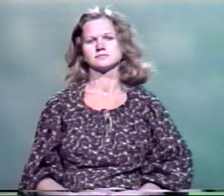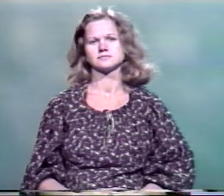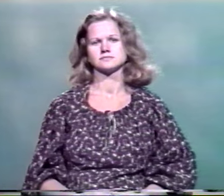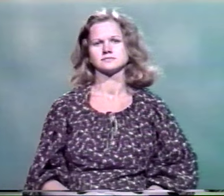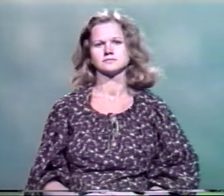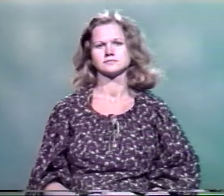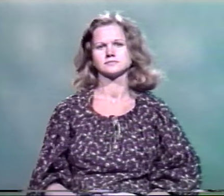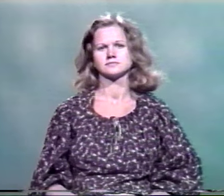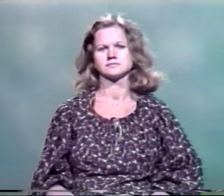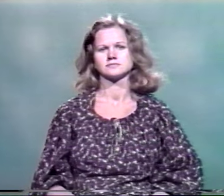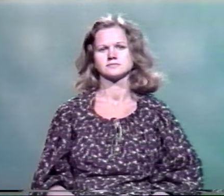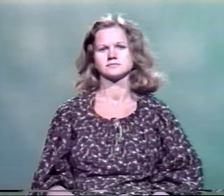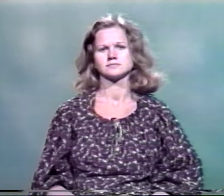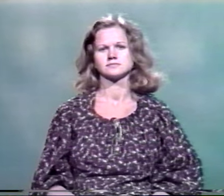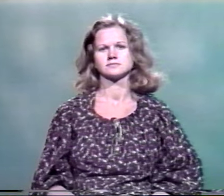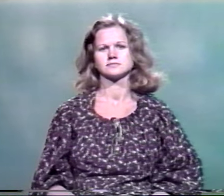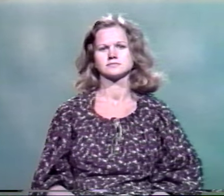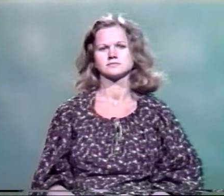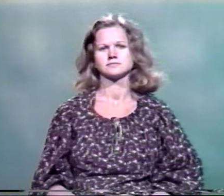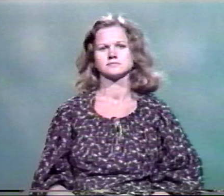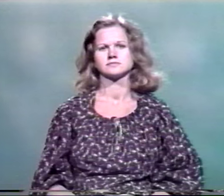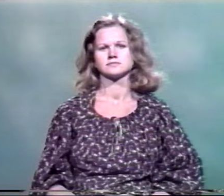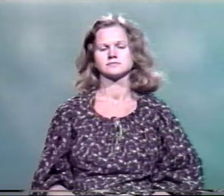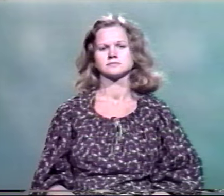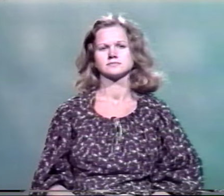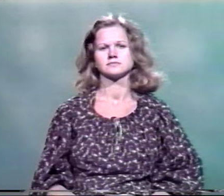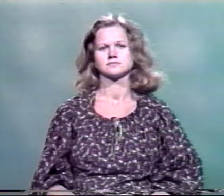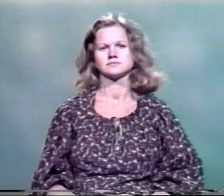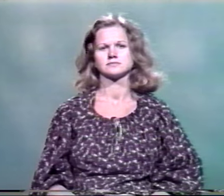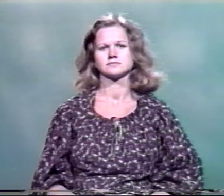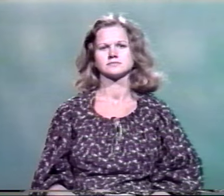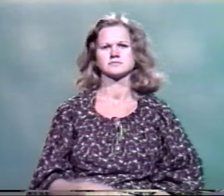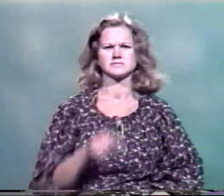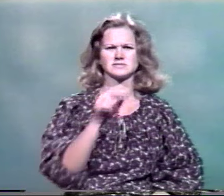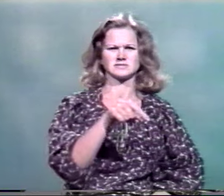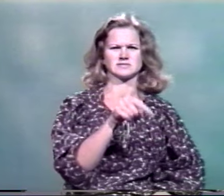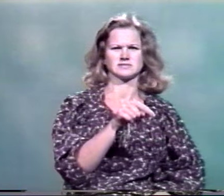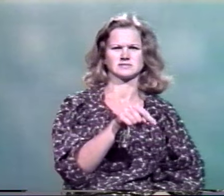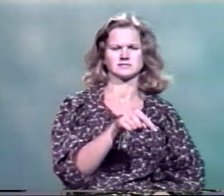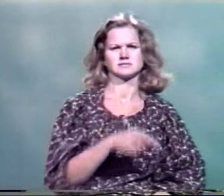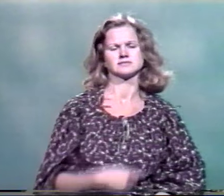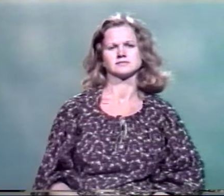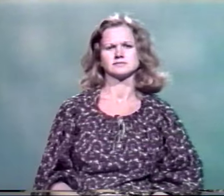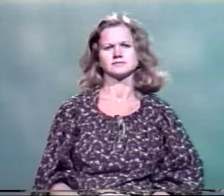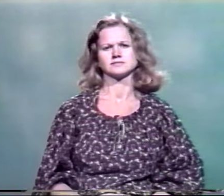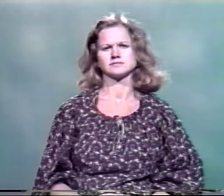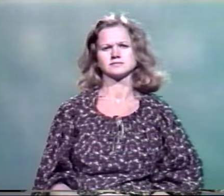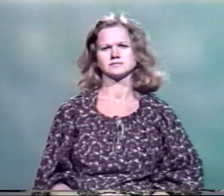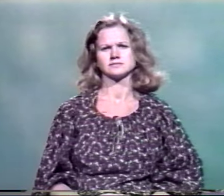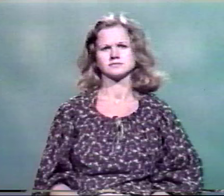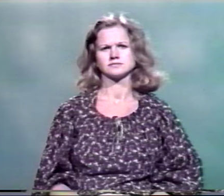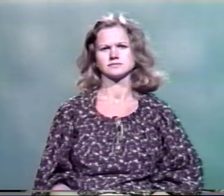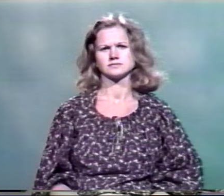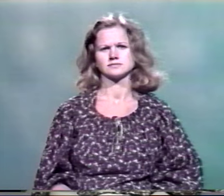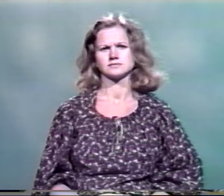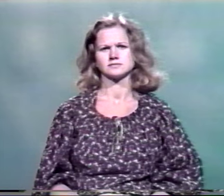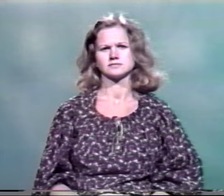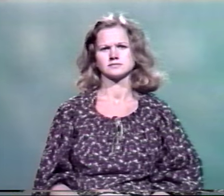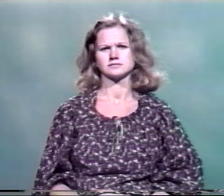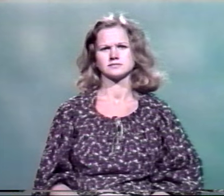Here is how you would point to something that is near you. If you want to point to something and